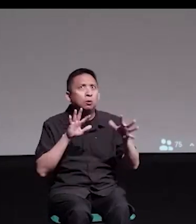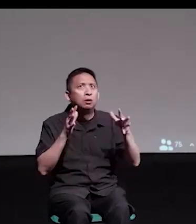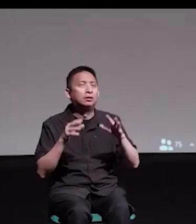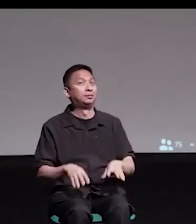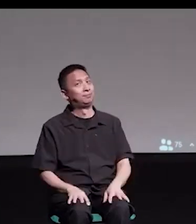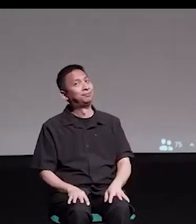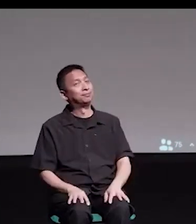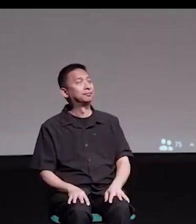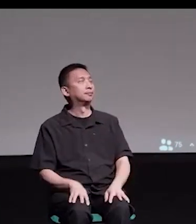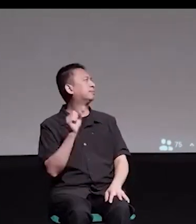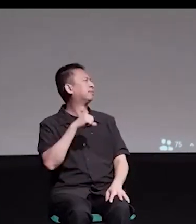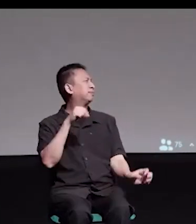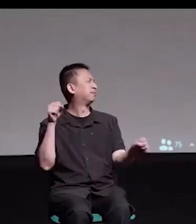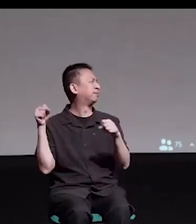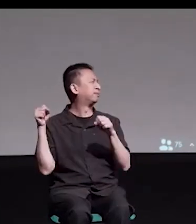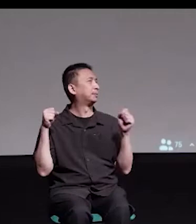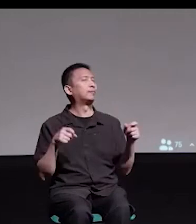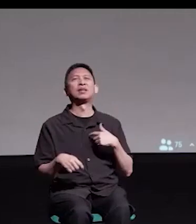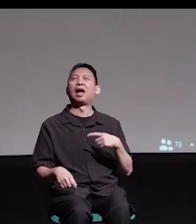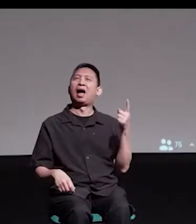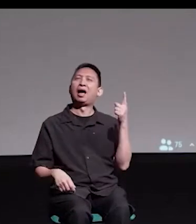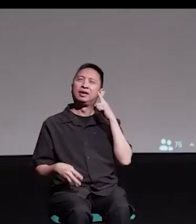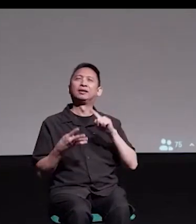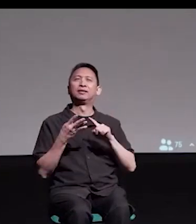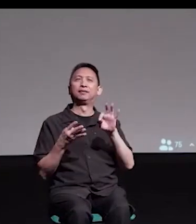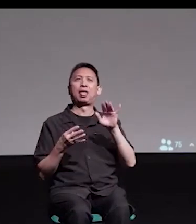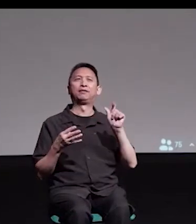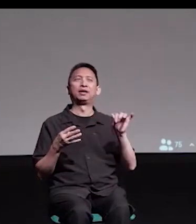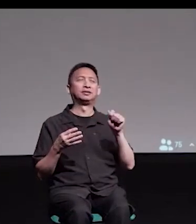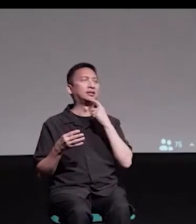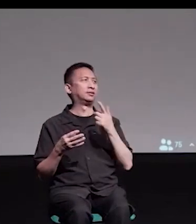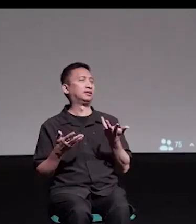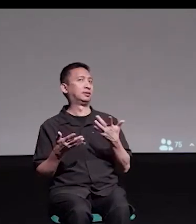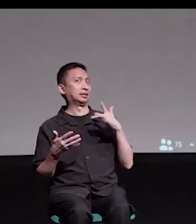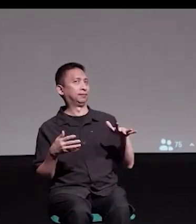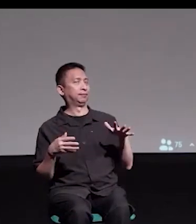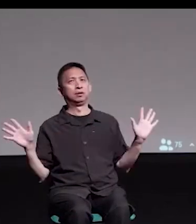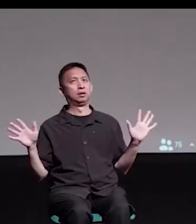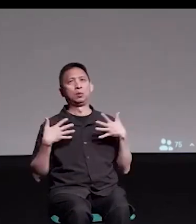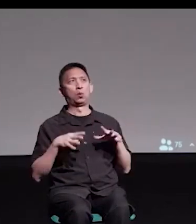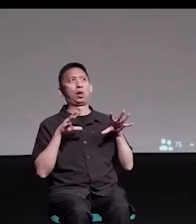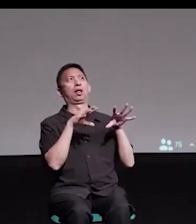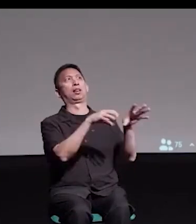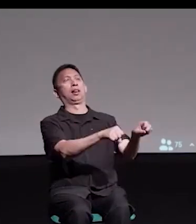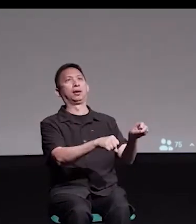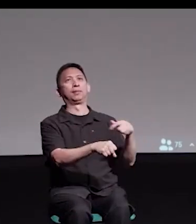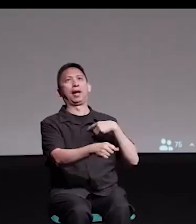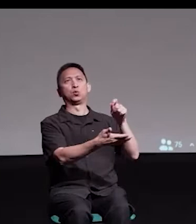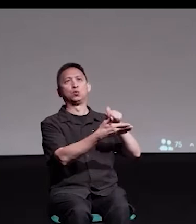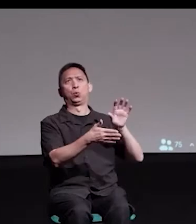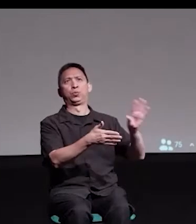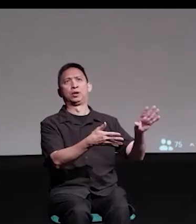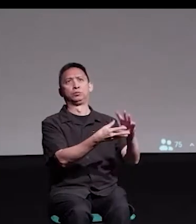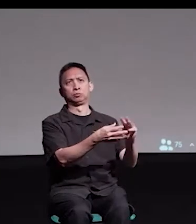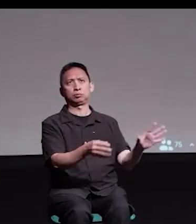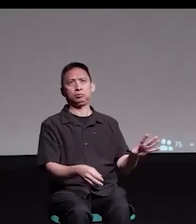Yeah. I think it's a sensitive issue because you don't want to claim authorship for somebody else's story either, you know,